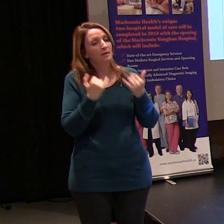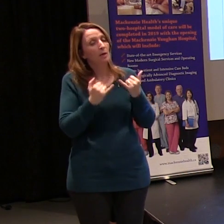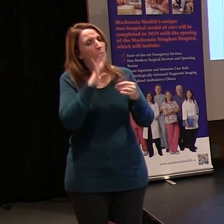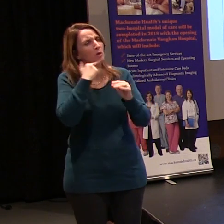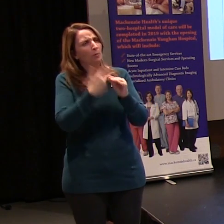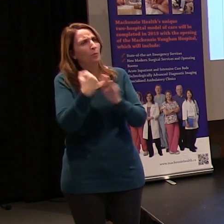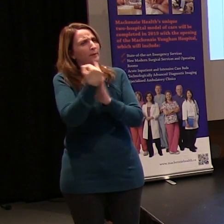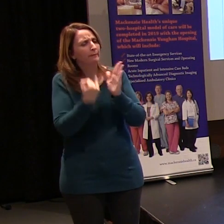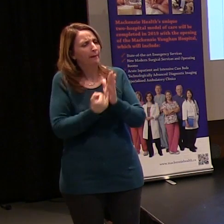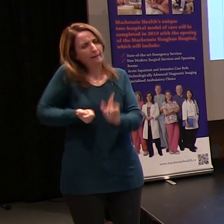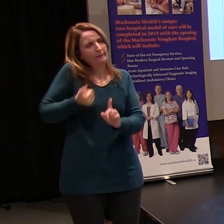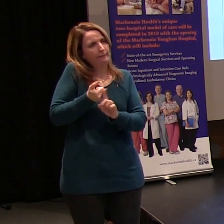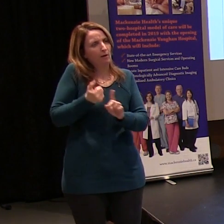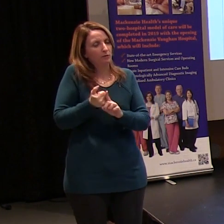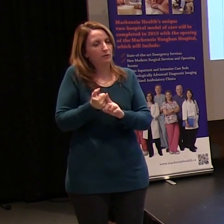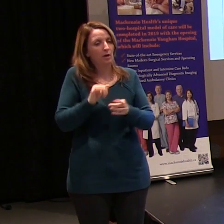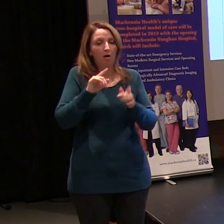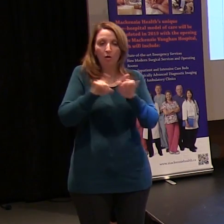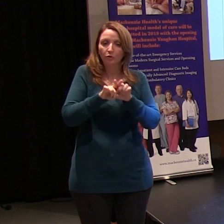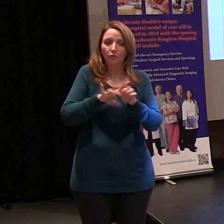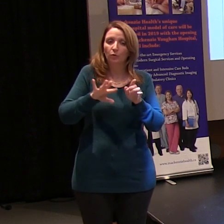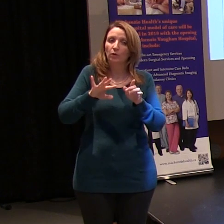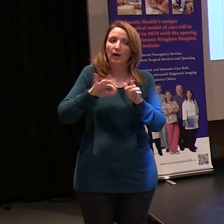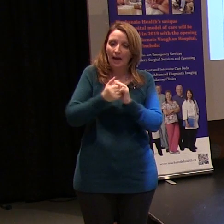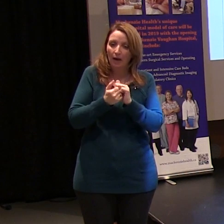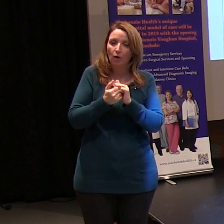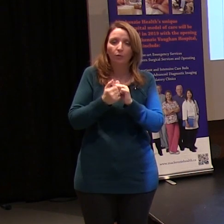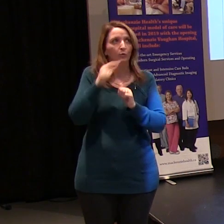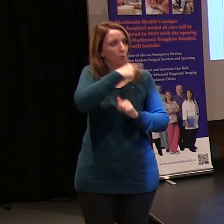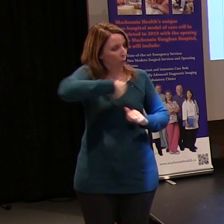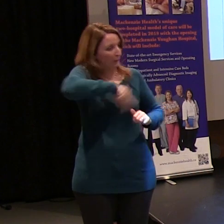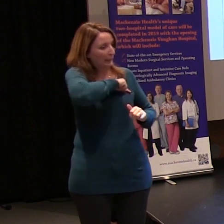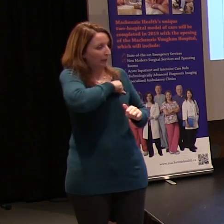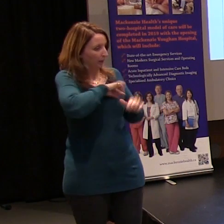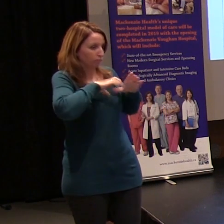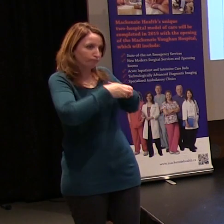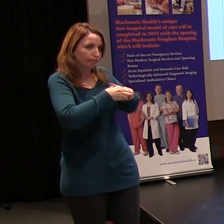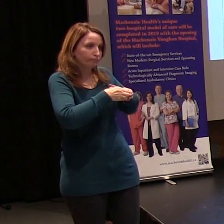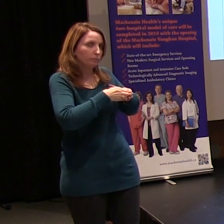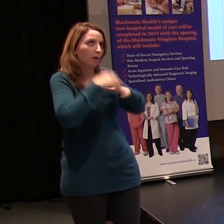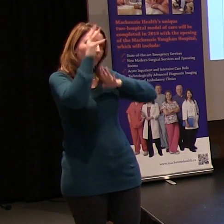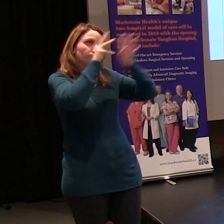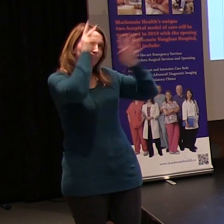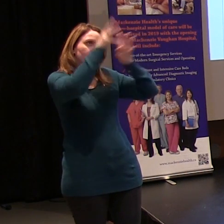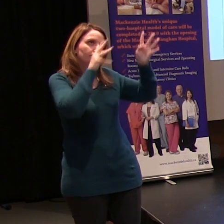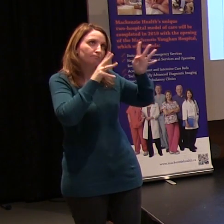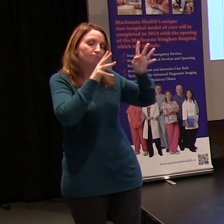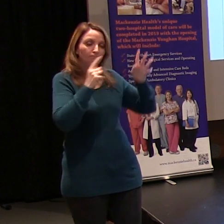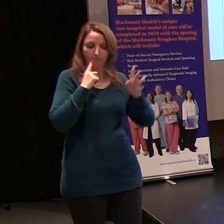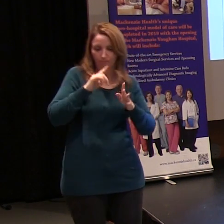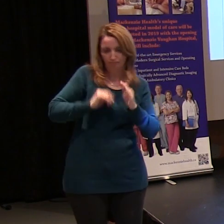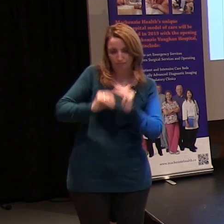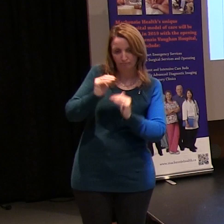you some ideas, some inspiration photos that are in our mind, in our hospital, how we want to